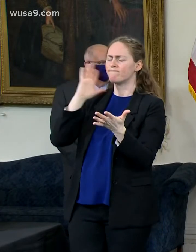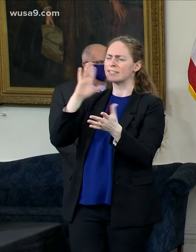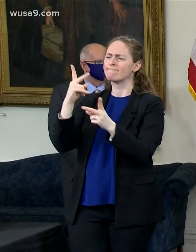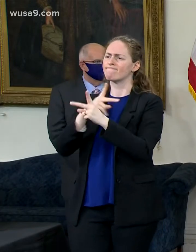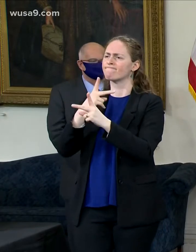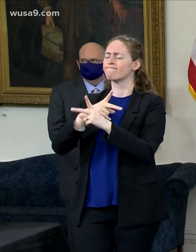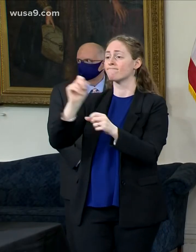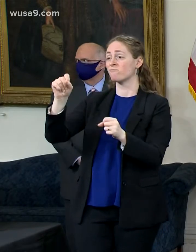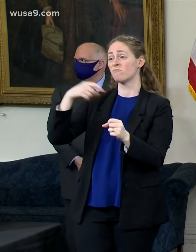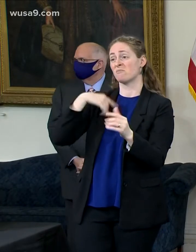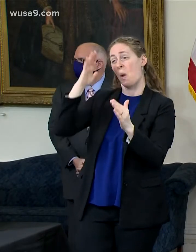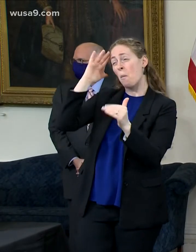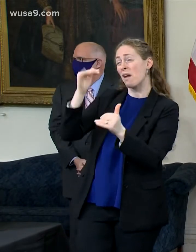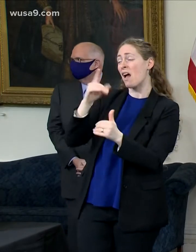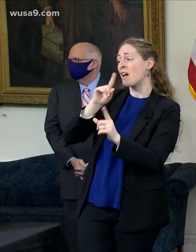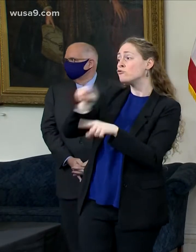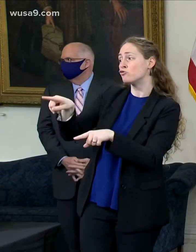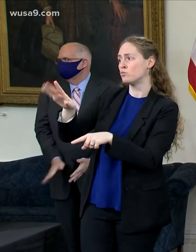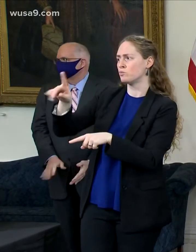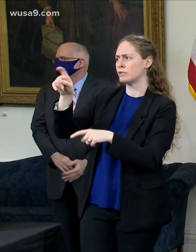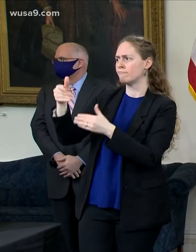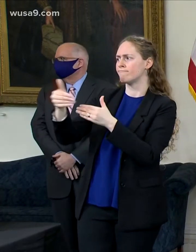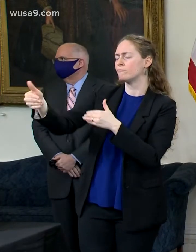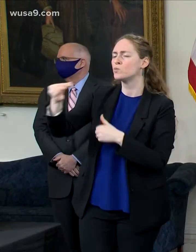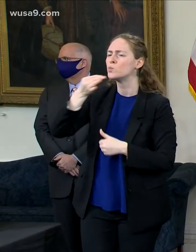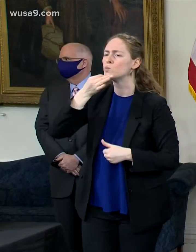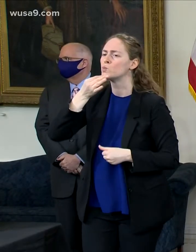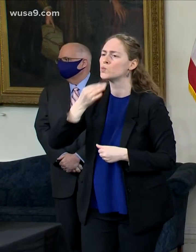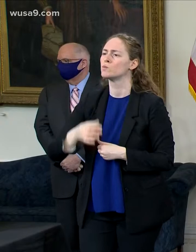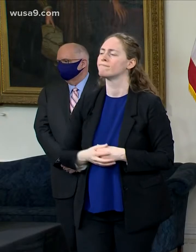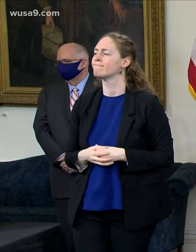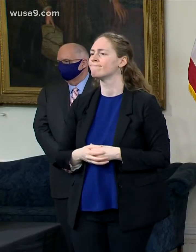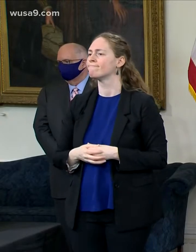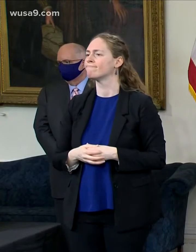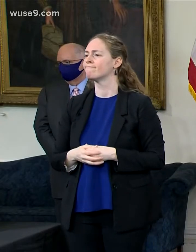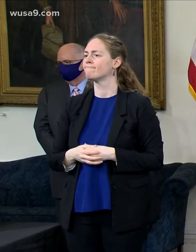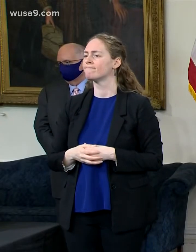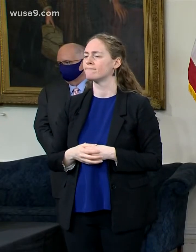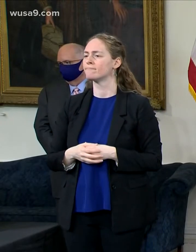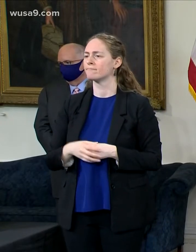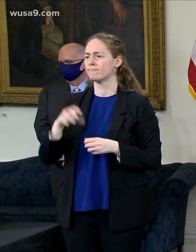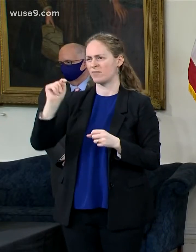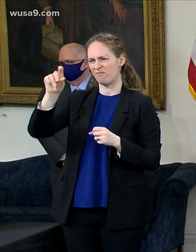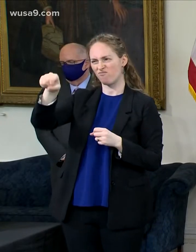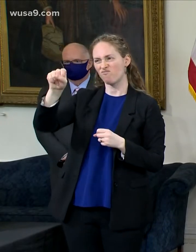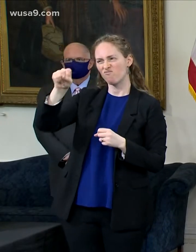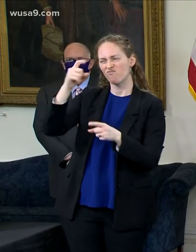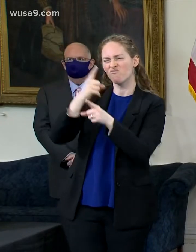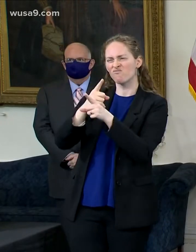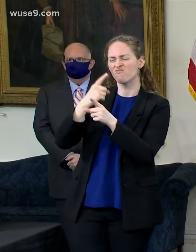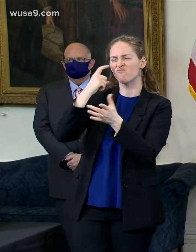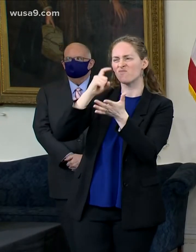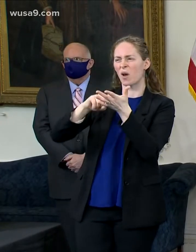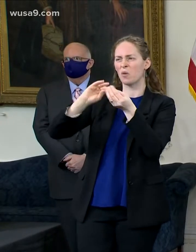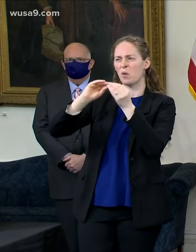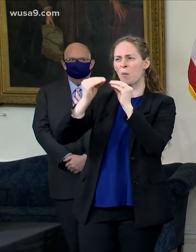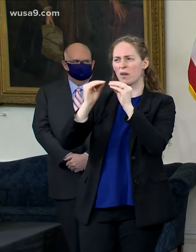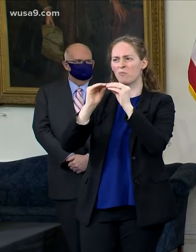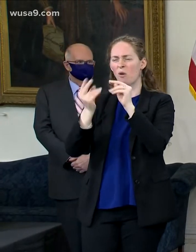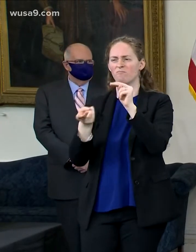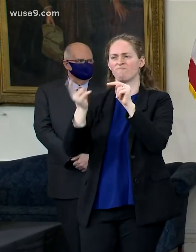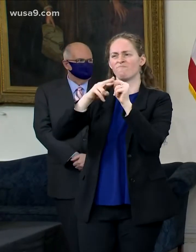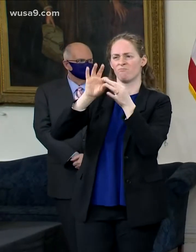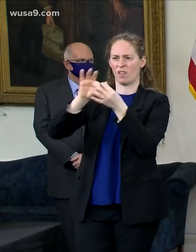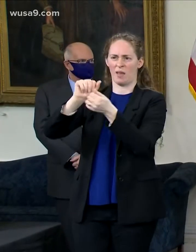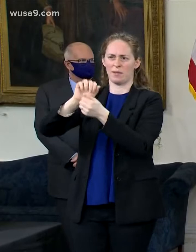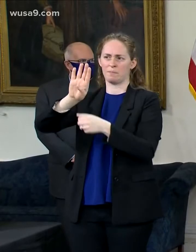more to come, but we are seeing, as Dr. MARCOZZI and Governor Hogan has indicated, the B117, the UK variant, both